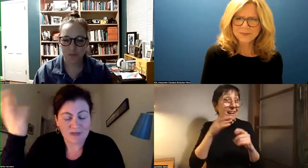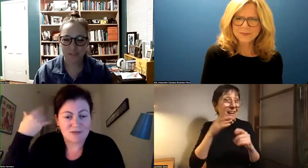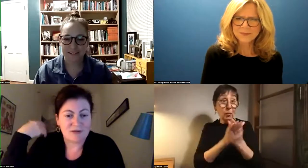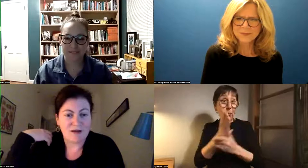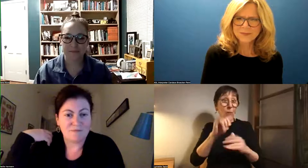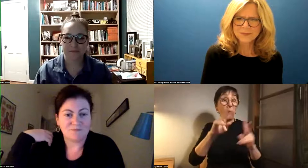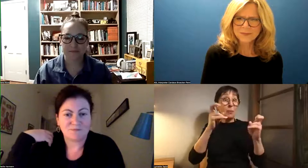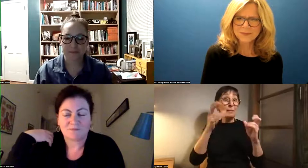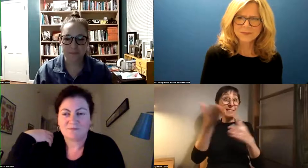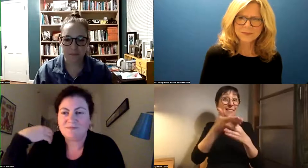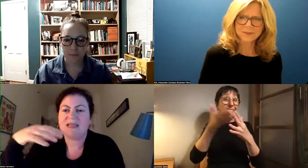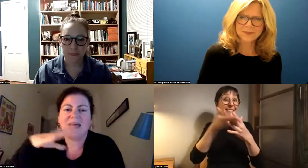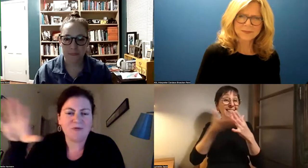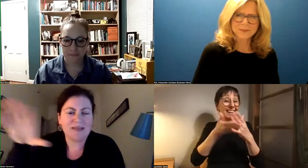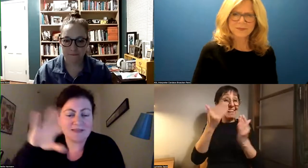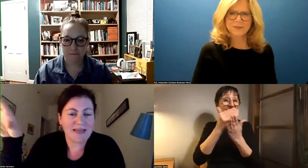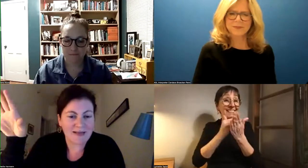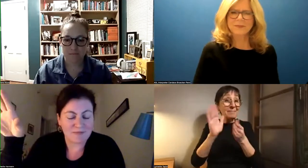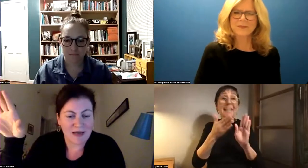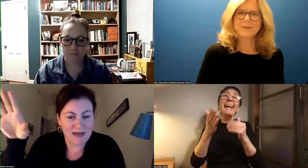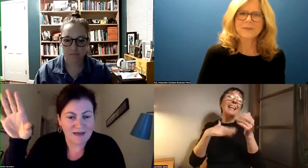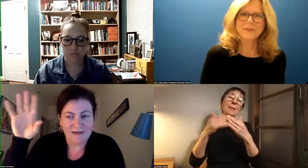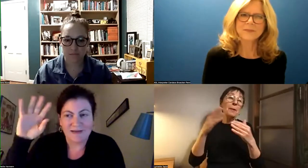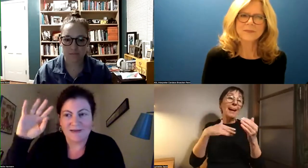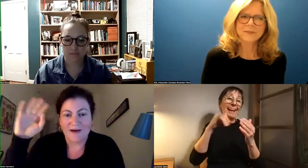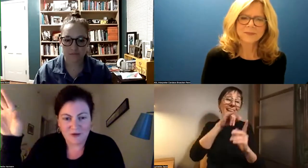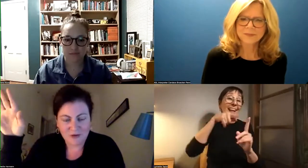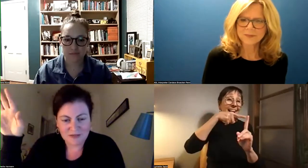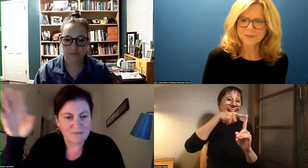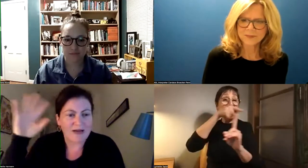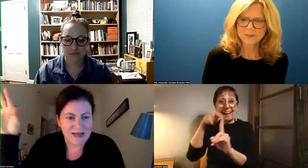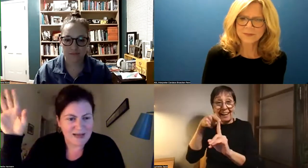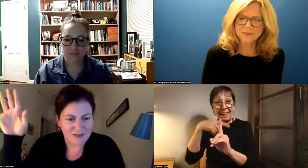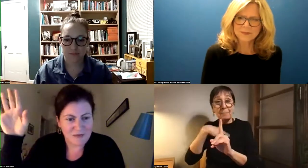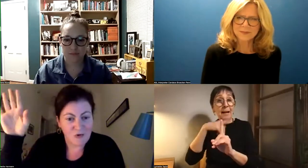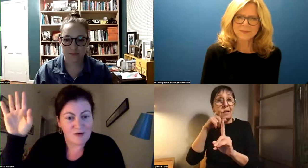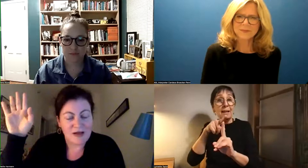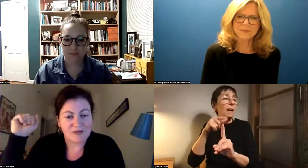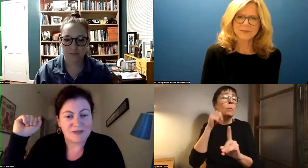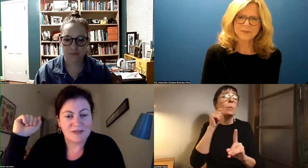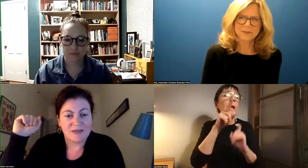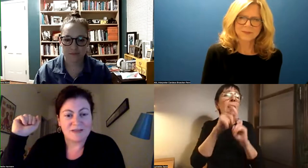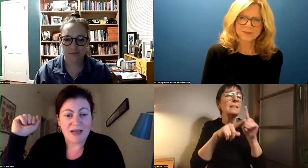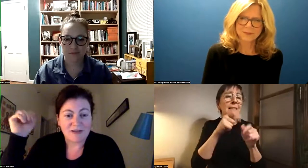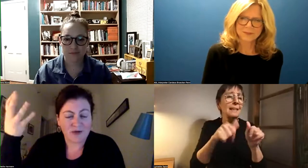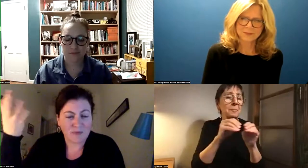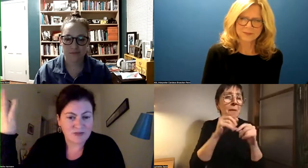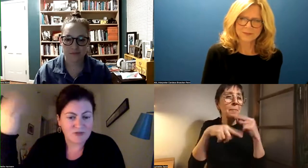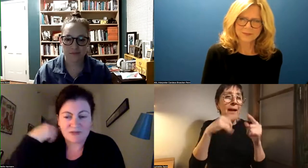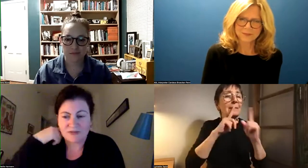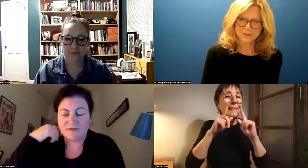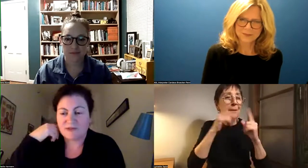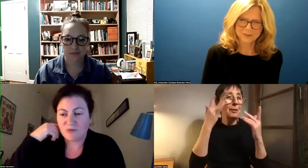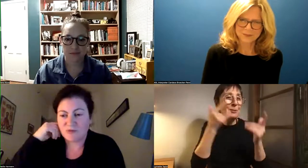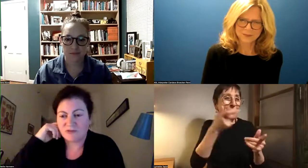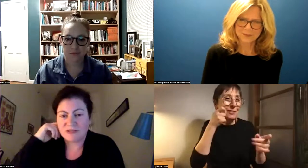plans, which, and anyway, this is getting to my other question. I'm not going to ask you any more about the dialogue because you